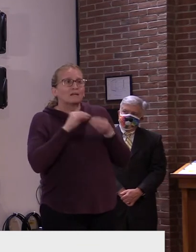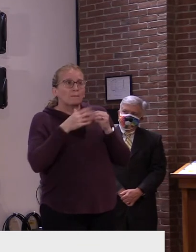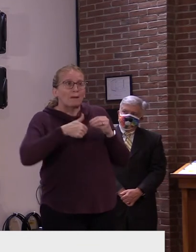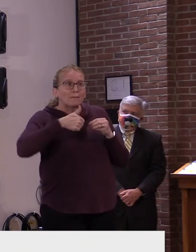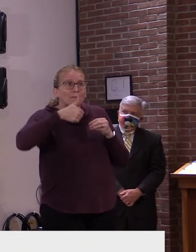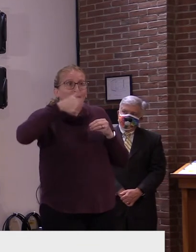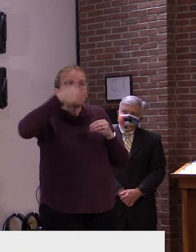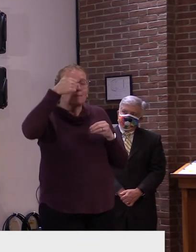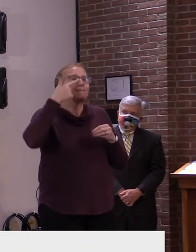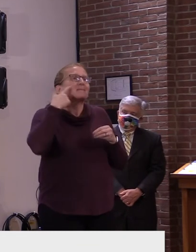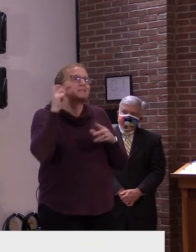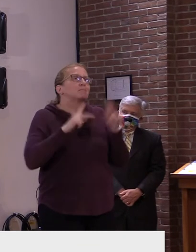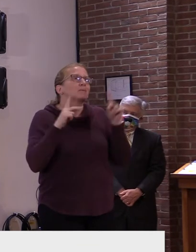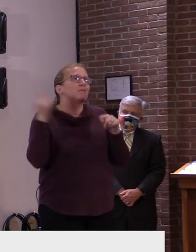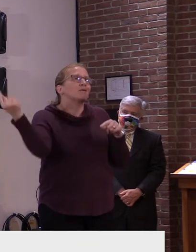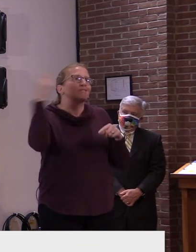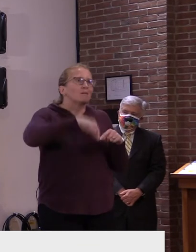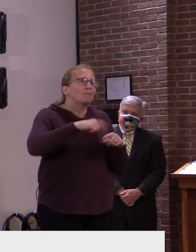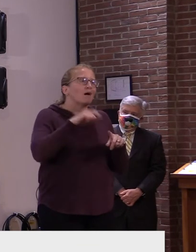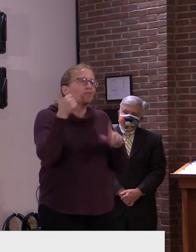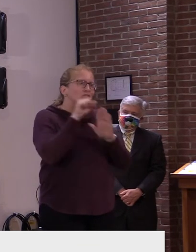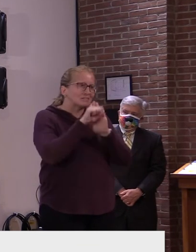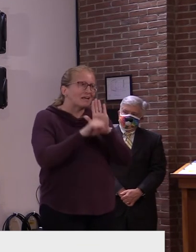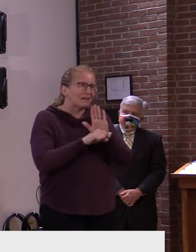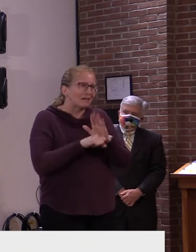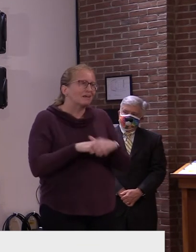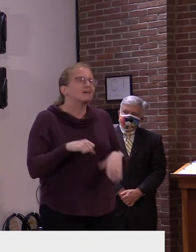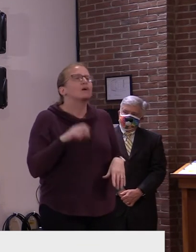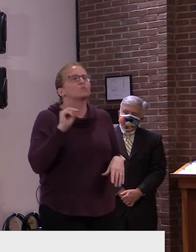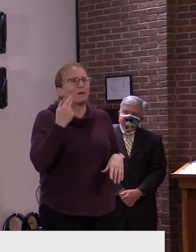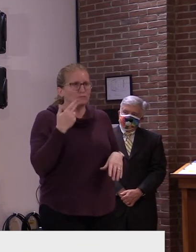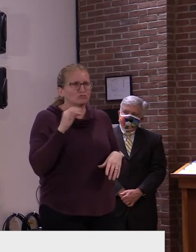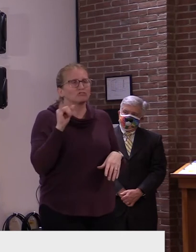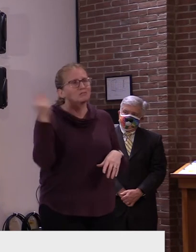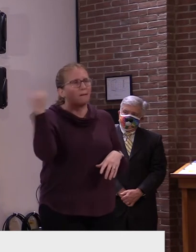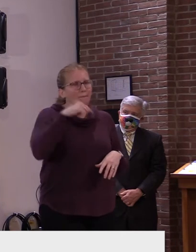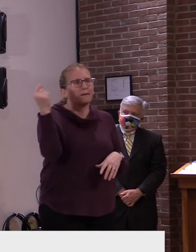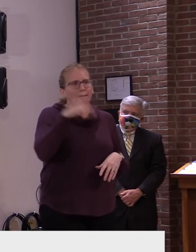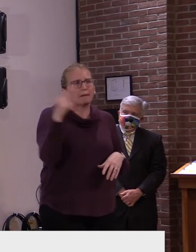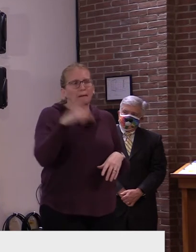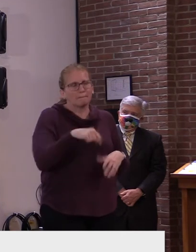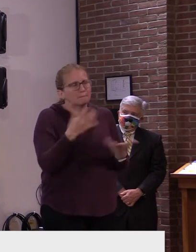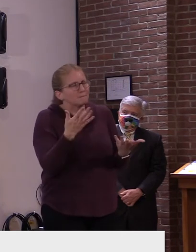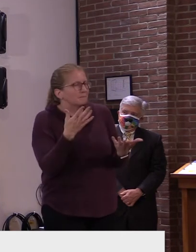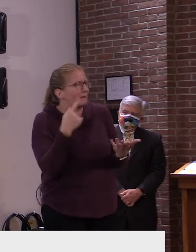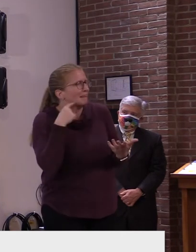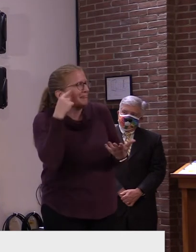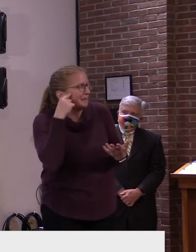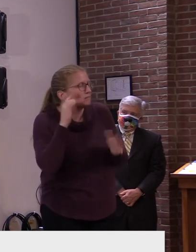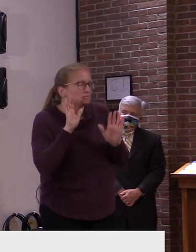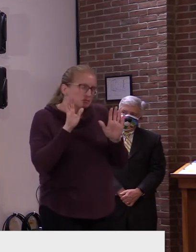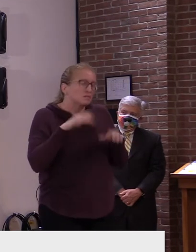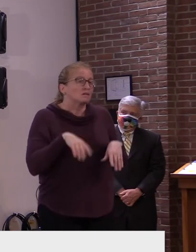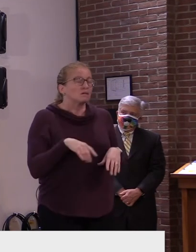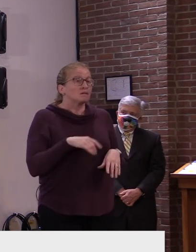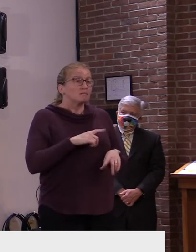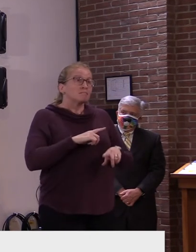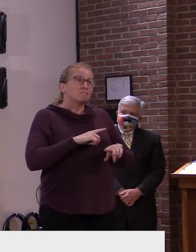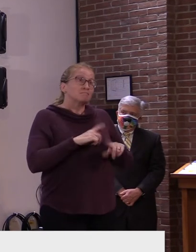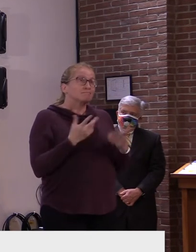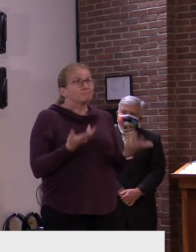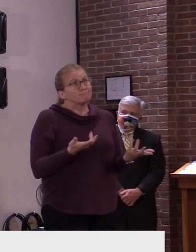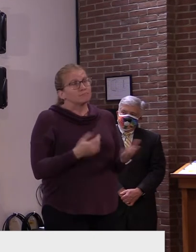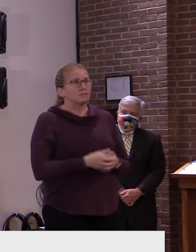but i'm sure there are other explanations as well the reality is i think we can